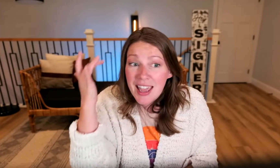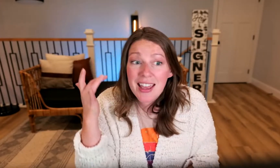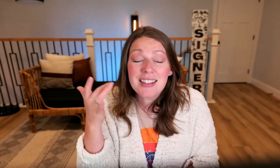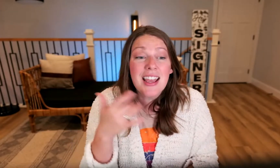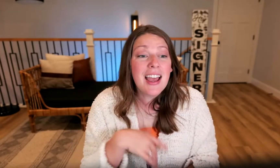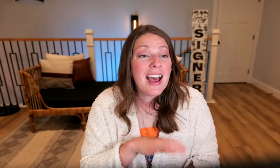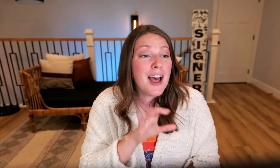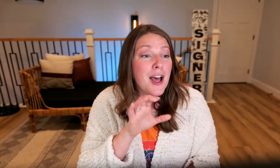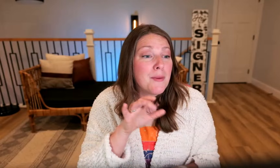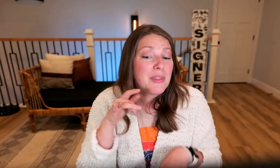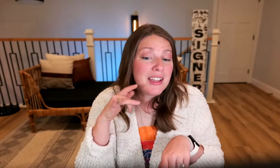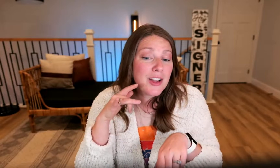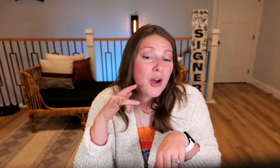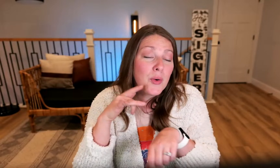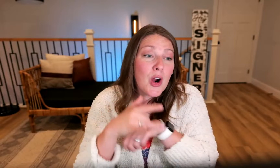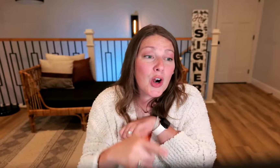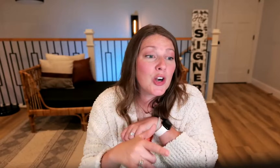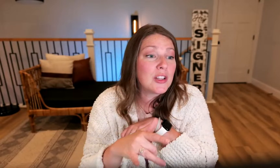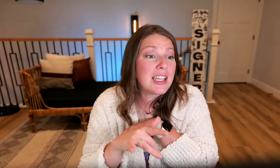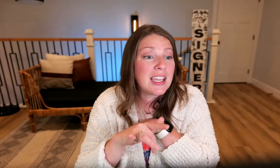forget the code